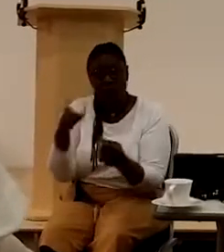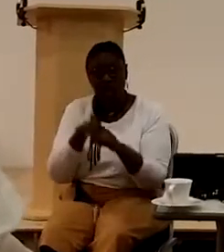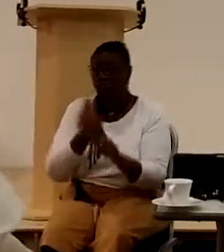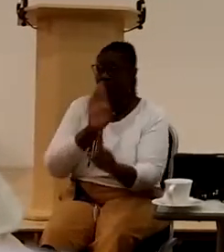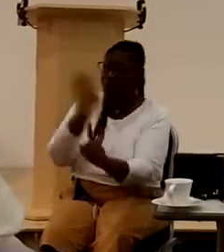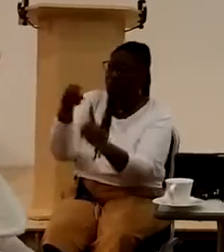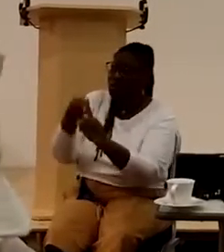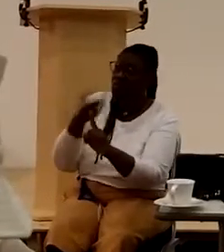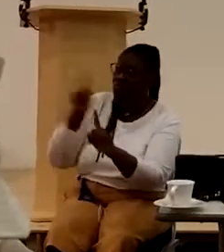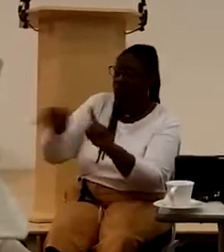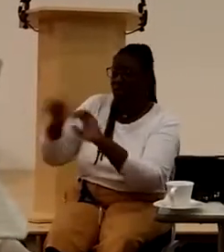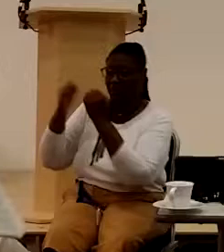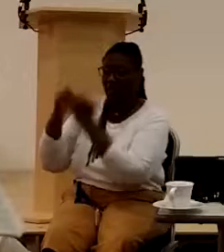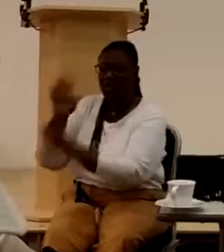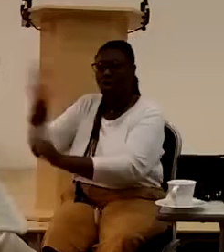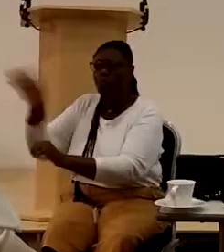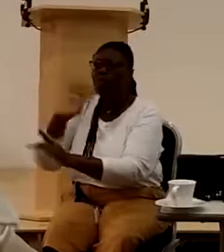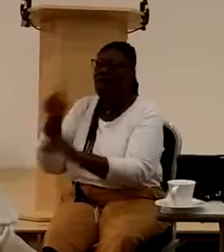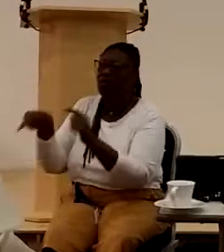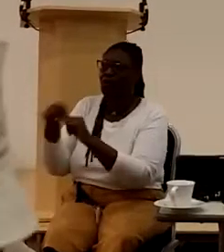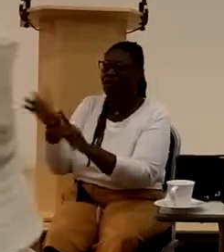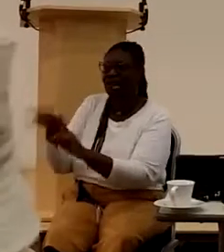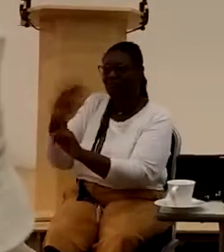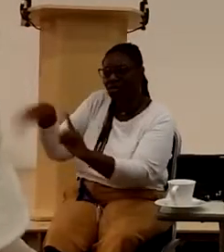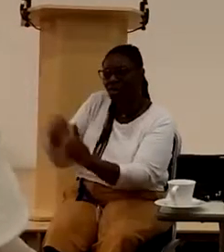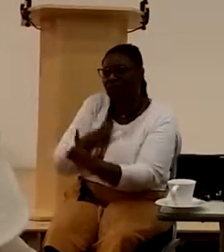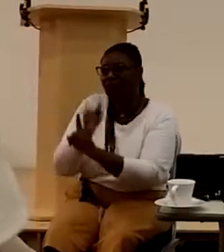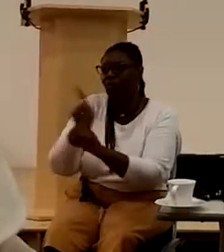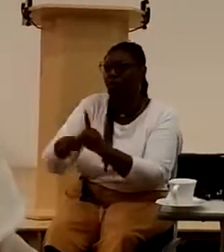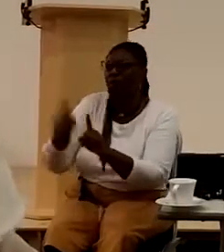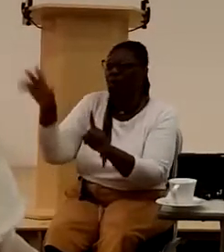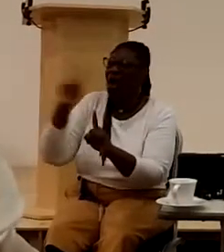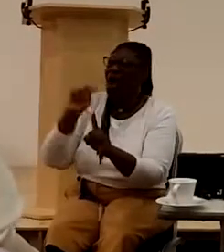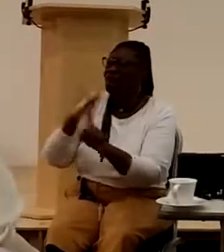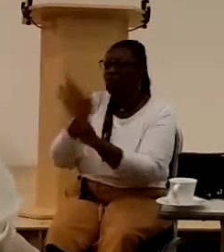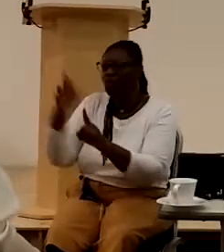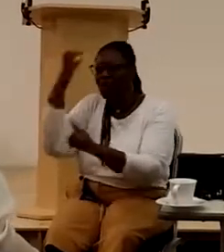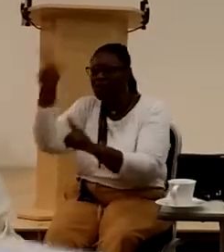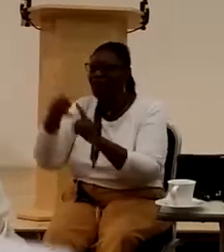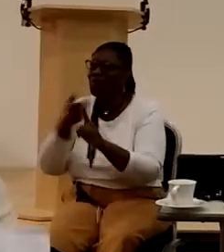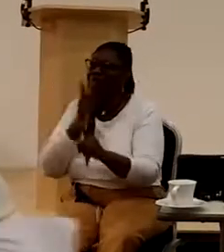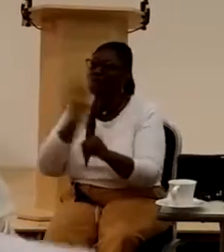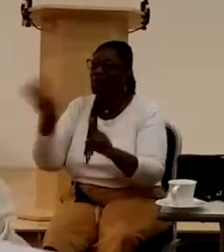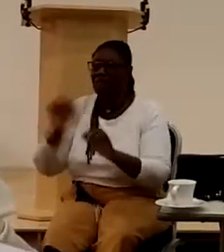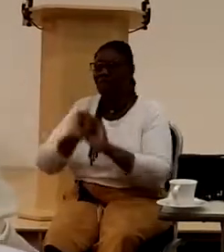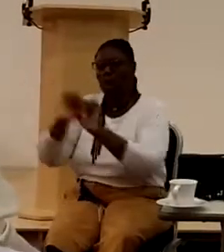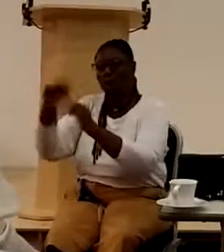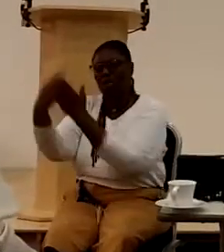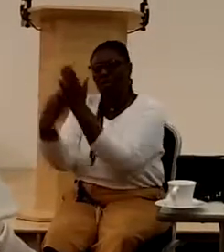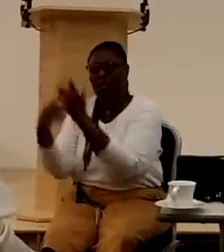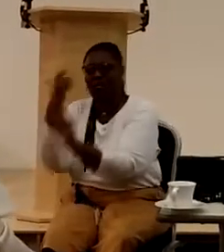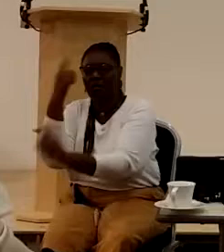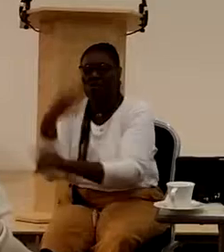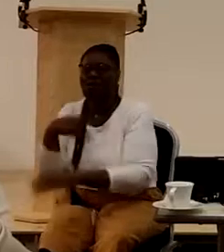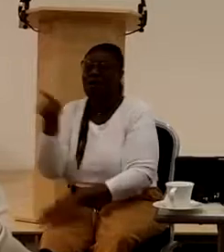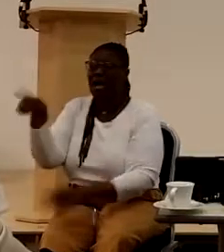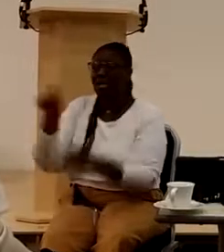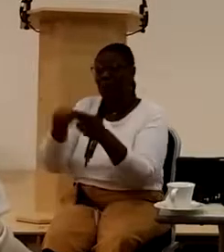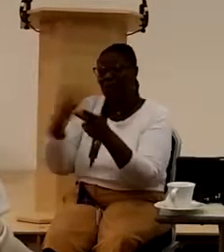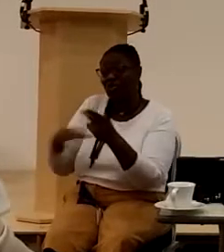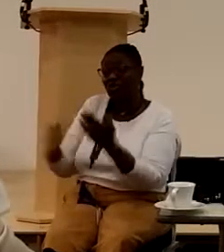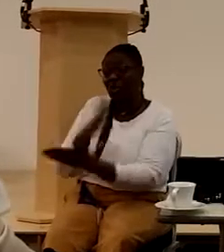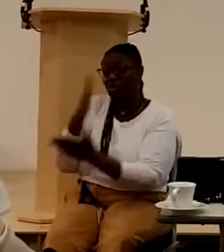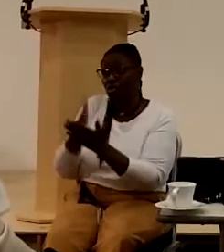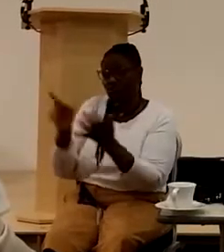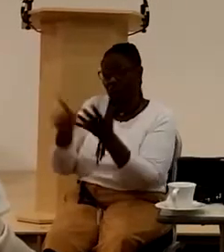report directly to the committee without our views and experiences being watered down by people with other agendas. Then to make sure that